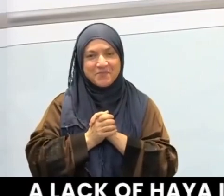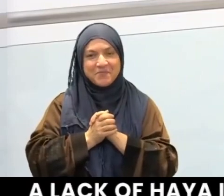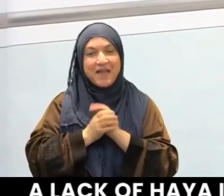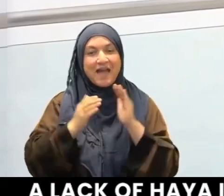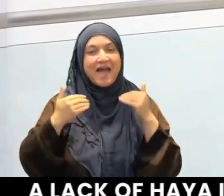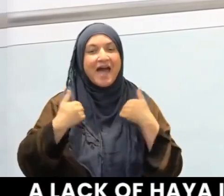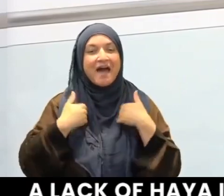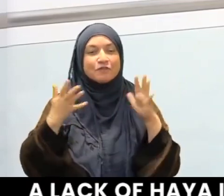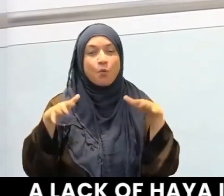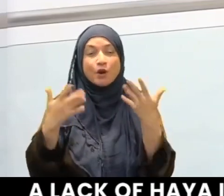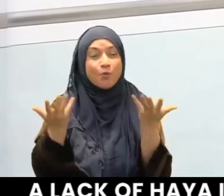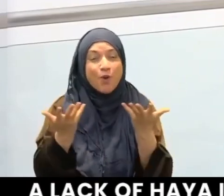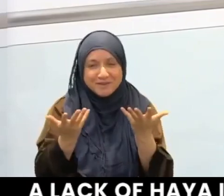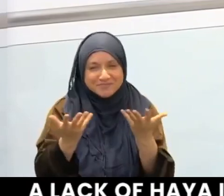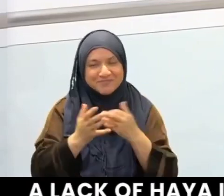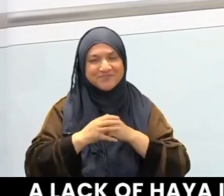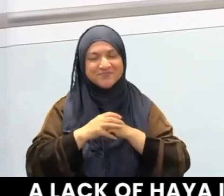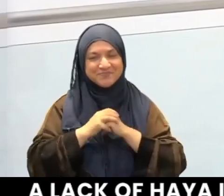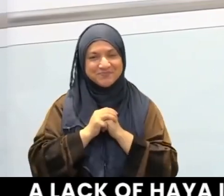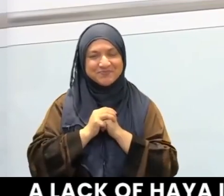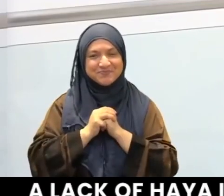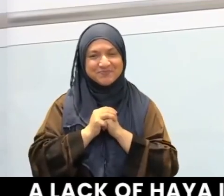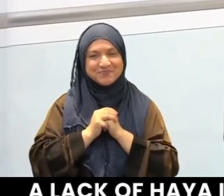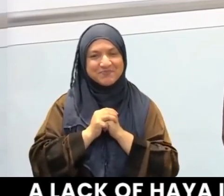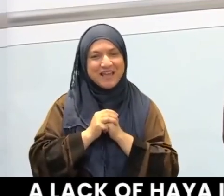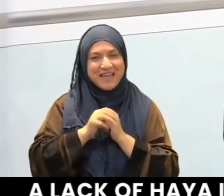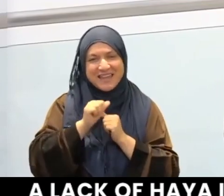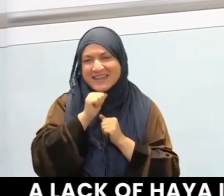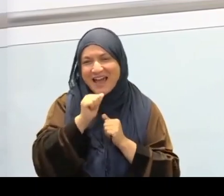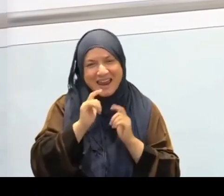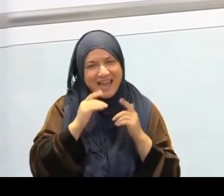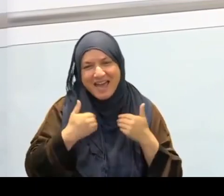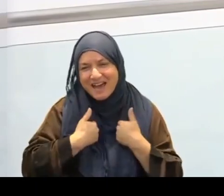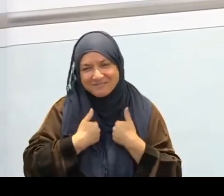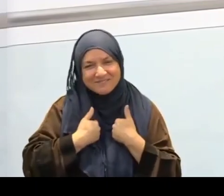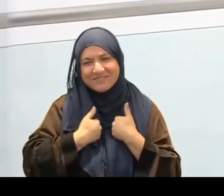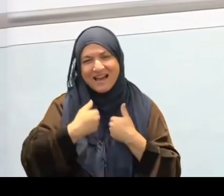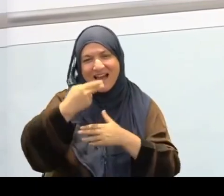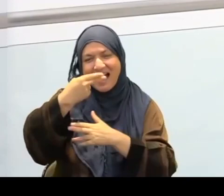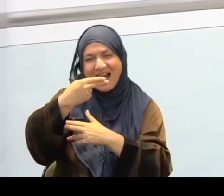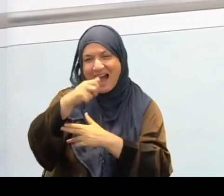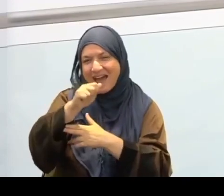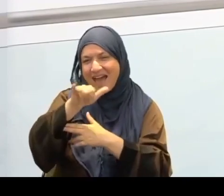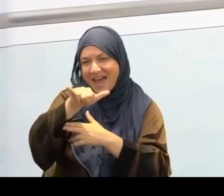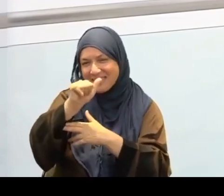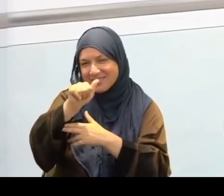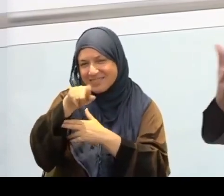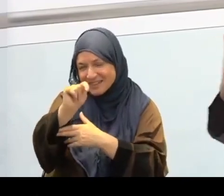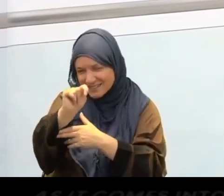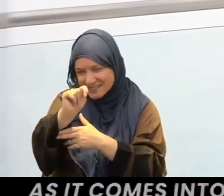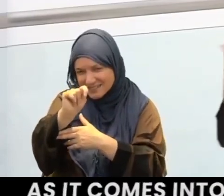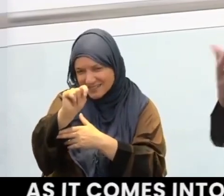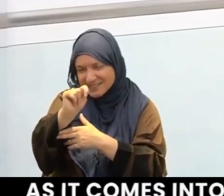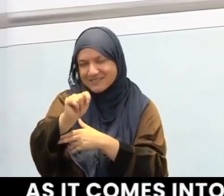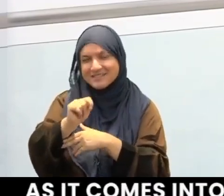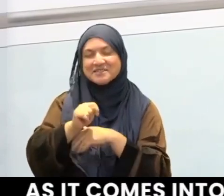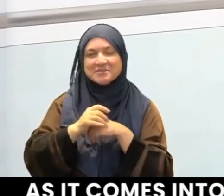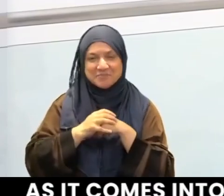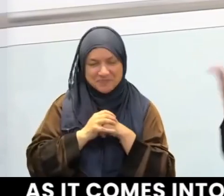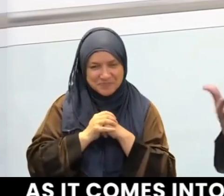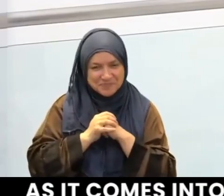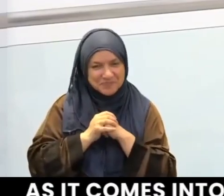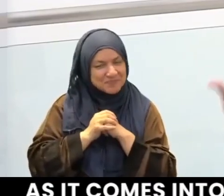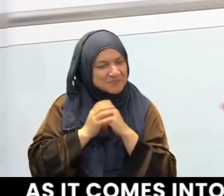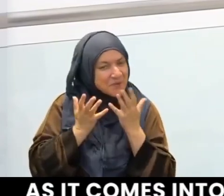haya in the deeper sense is even more subtle than hypocrisy. When we talk about the signs of hypocrisy, as it comes